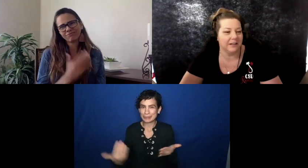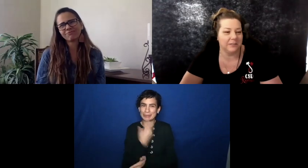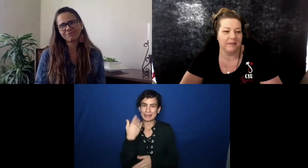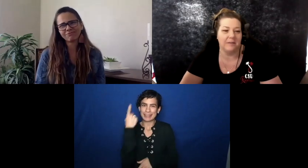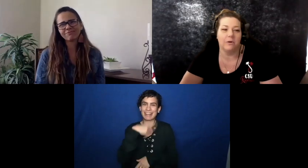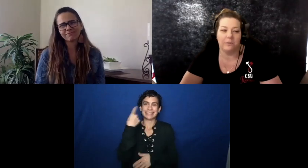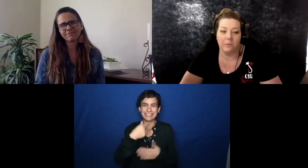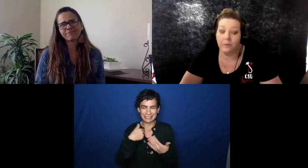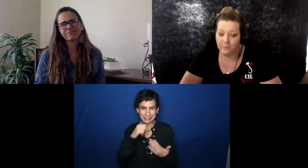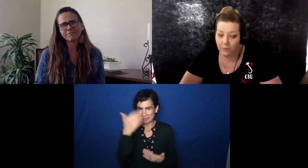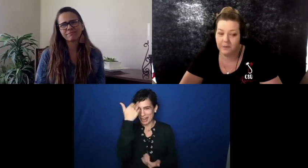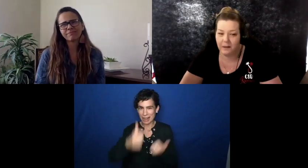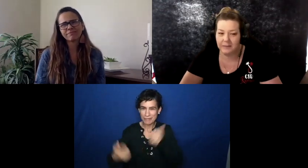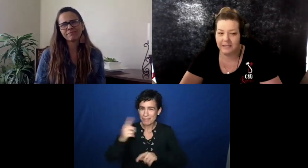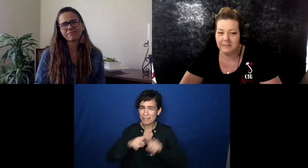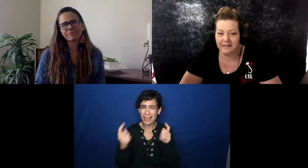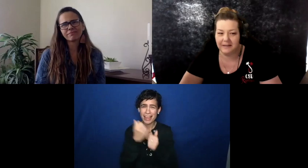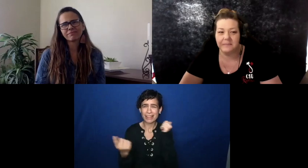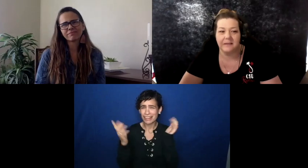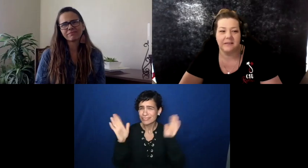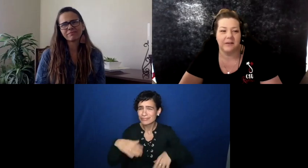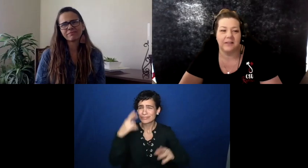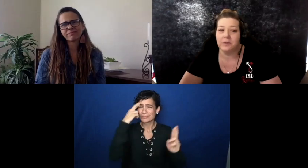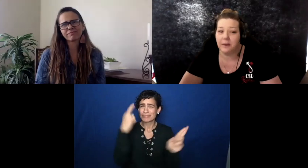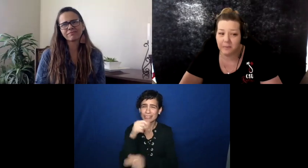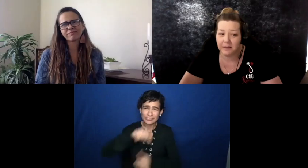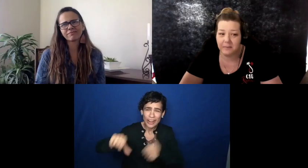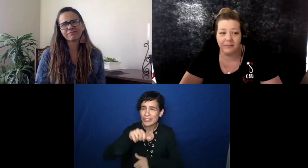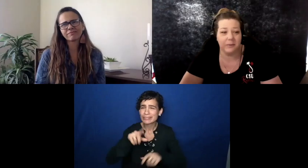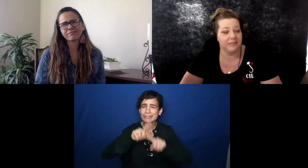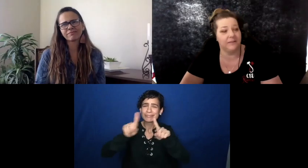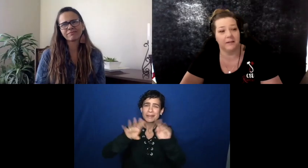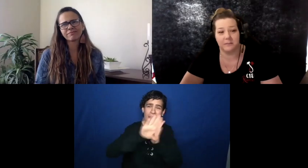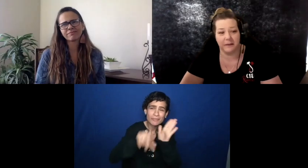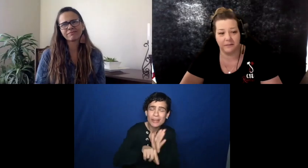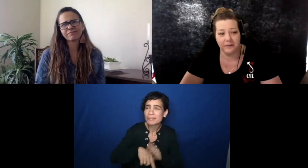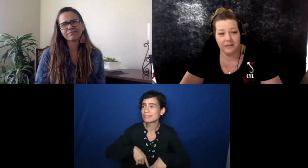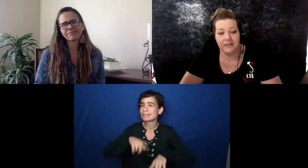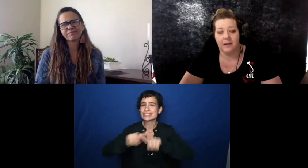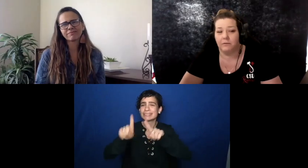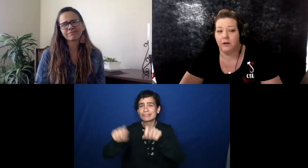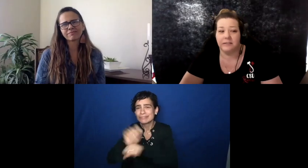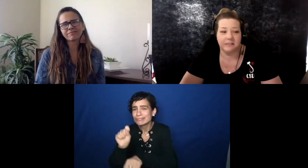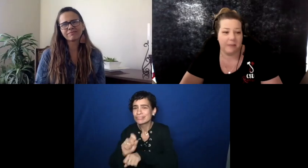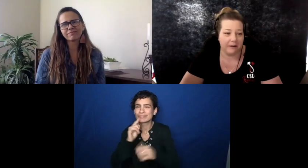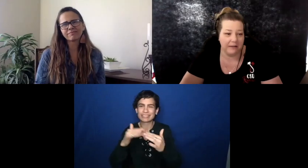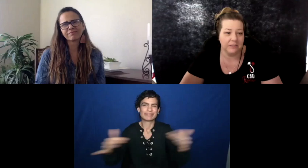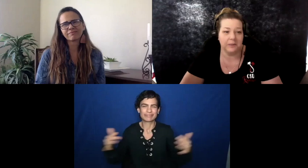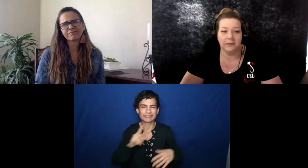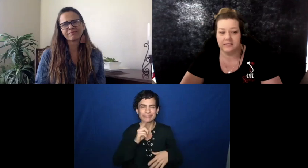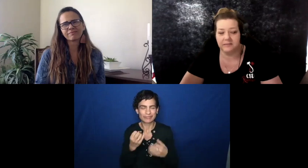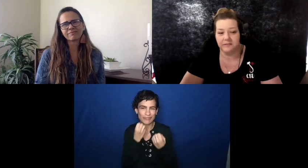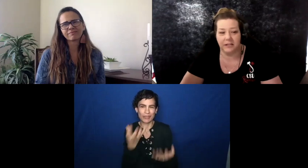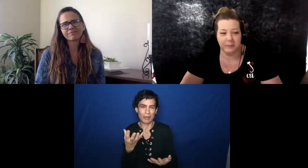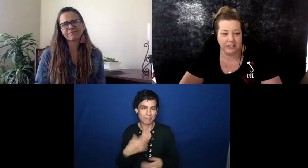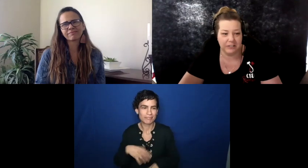CSDR has been a very warm and welcoming committee. So I don't know everyone, but everyone is very respectful, regardless of backgrounds or regardless